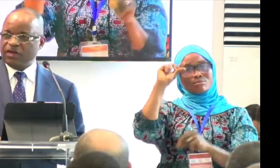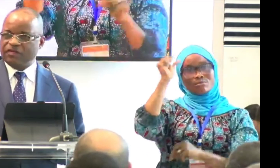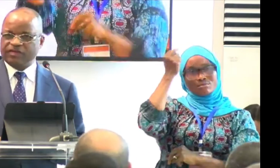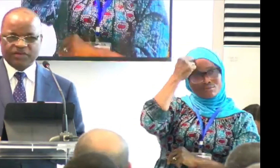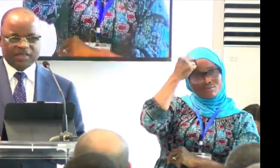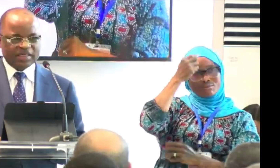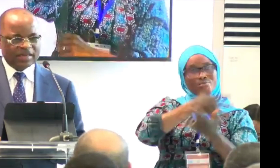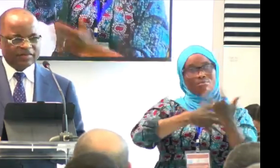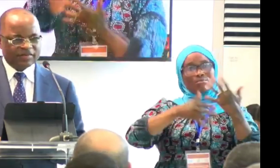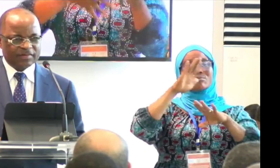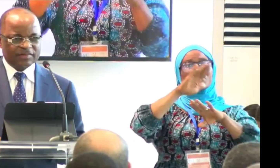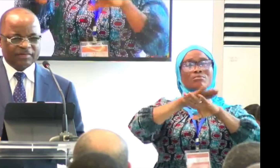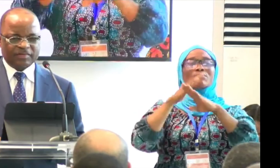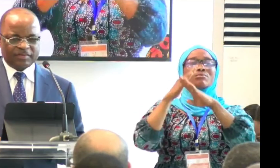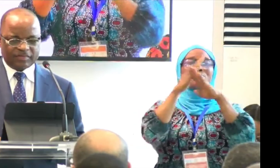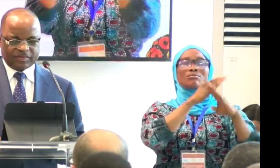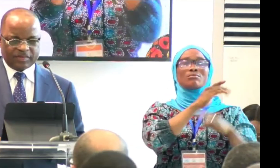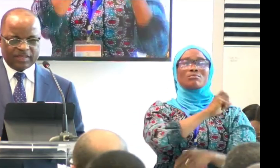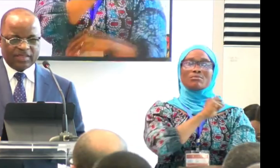negotiation on the Council.